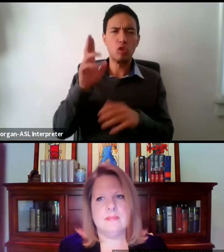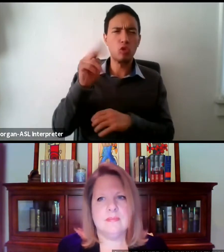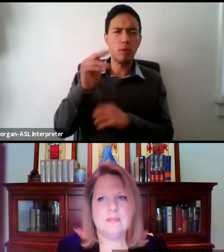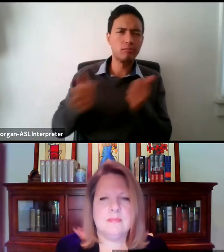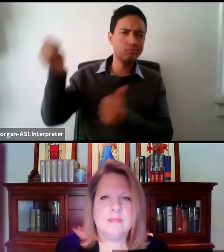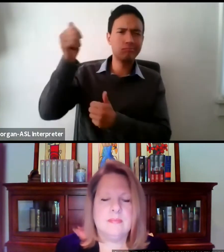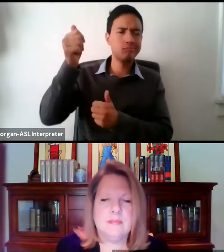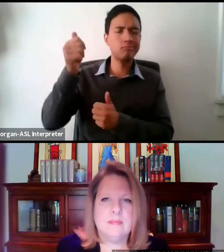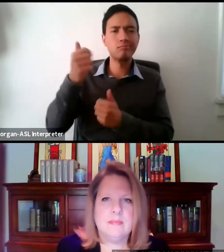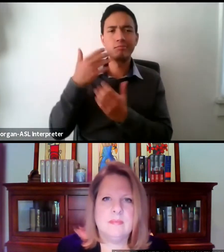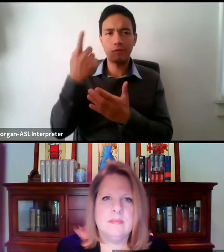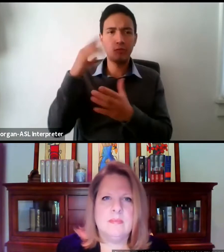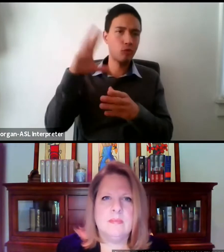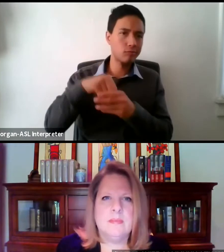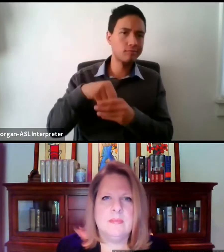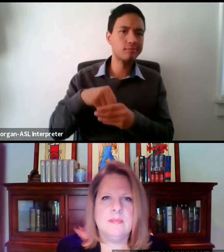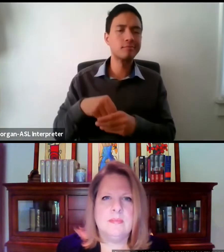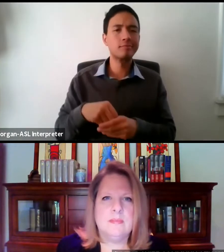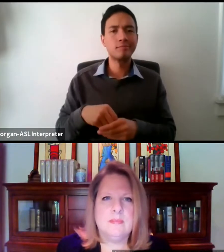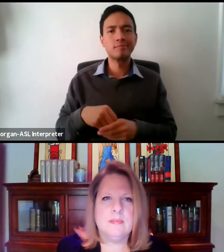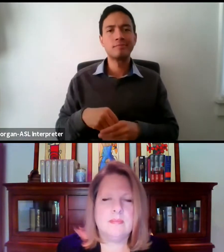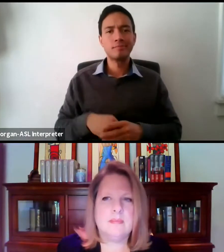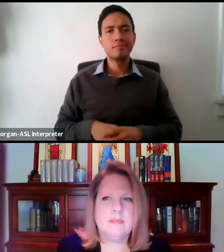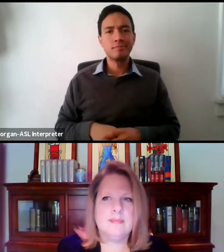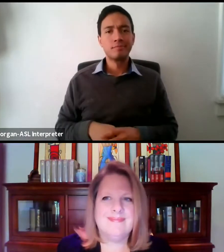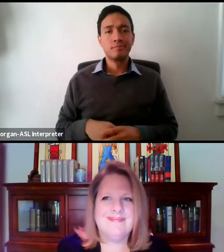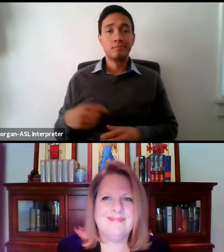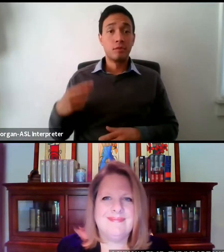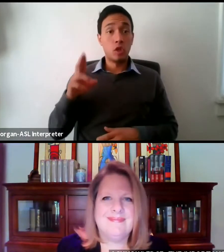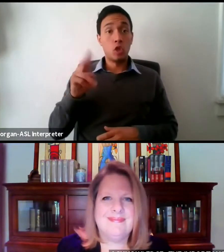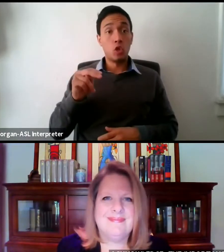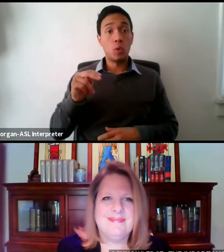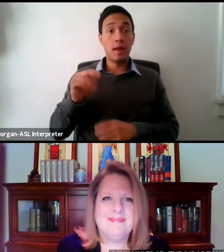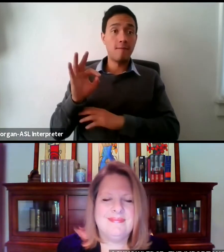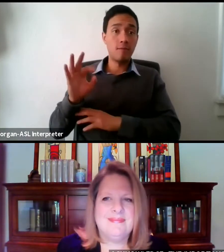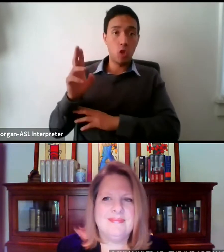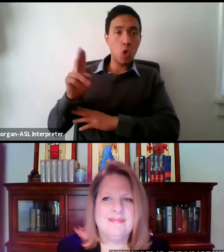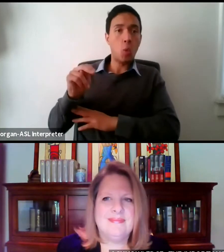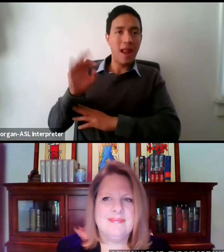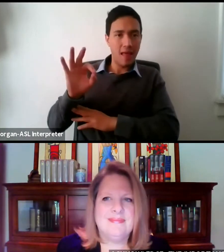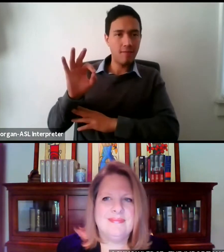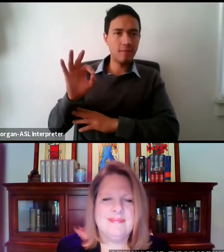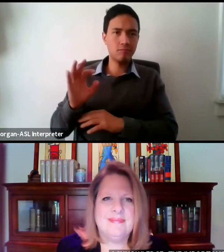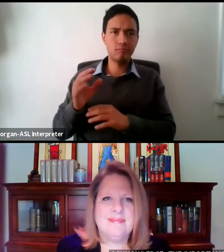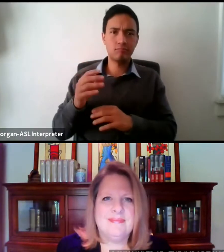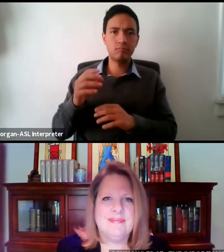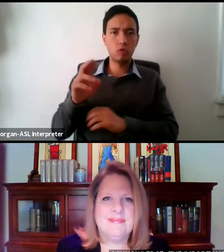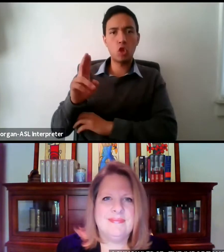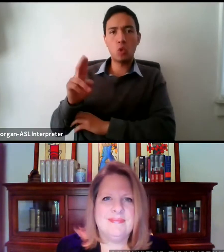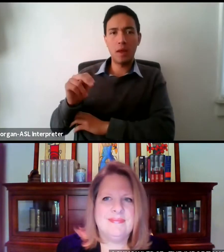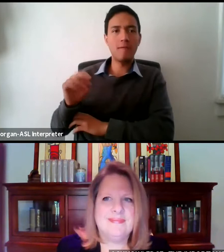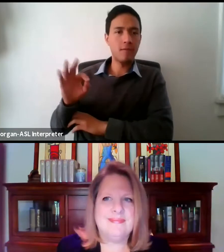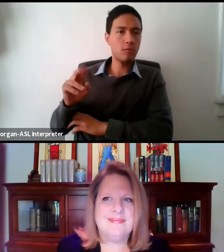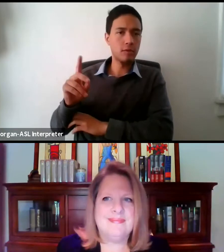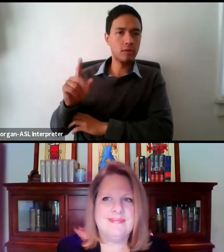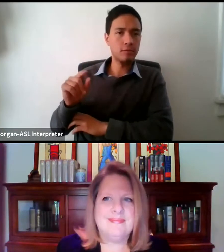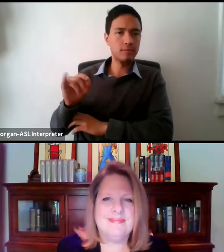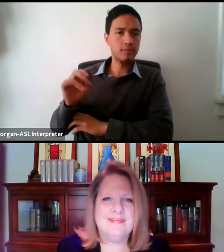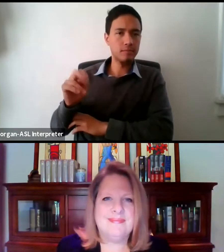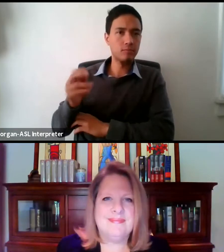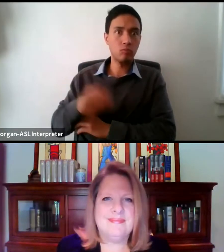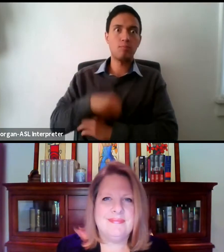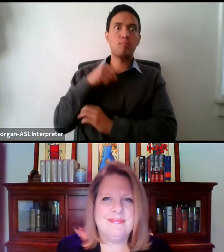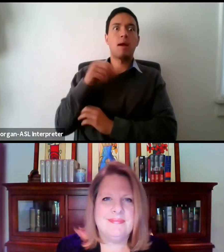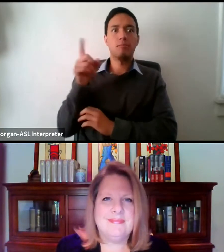Common Agenda report, which the UN Foundation was very proud to have been able to support as well. I personally came to appreciate